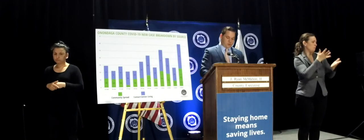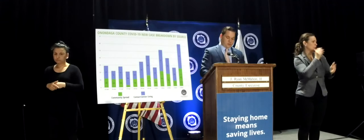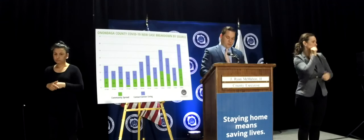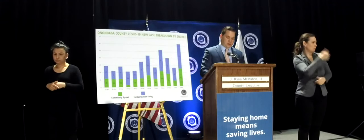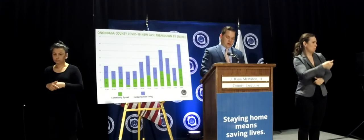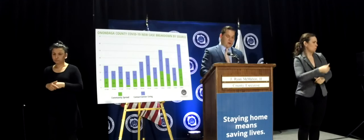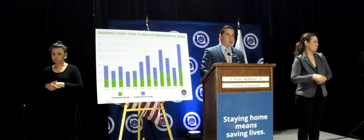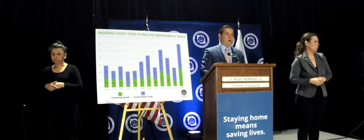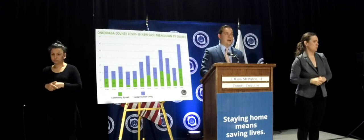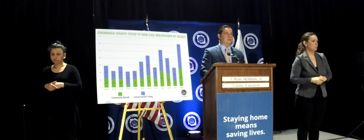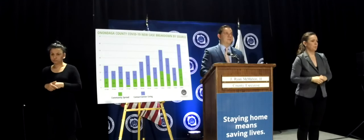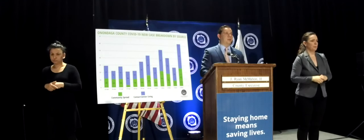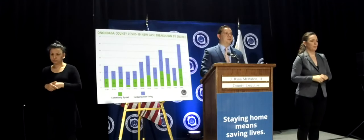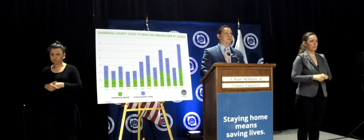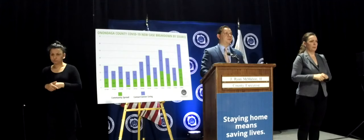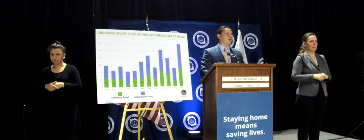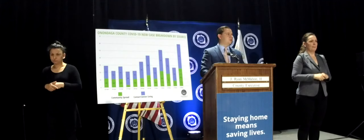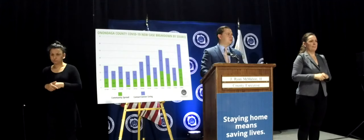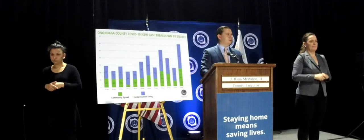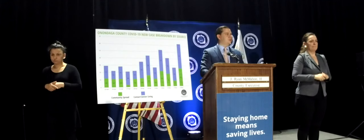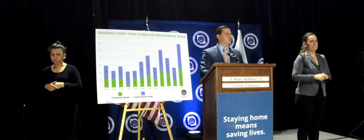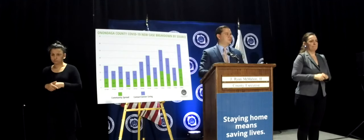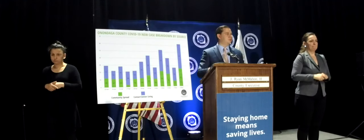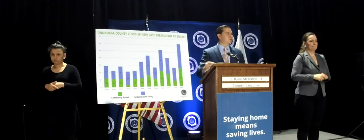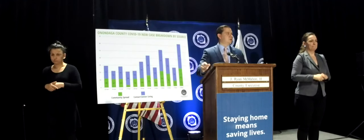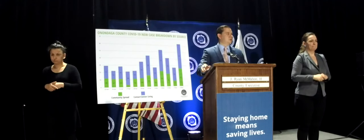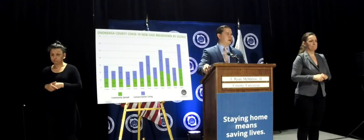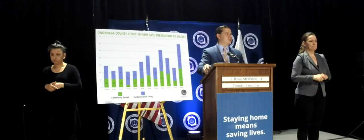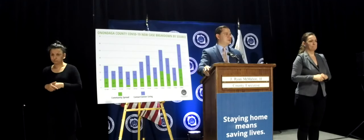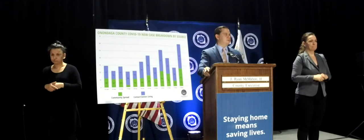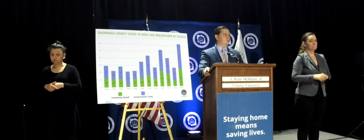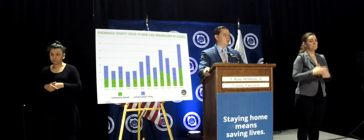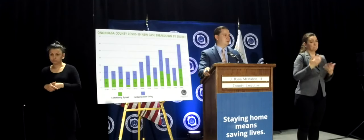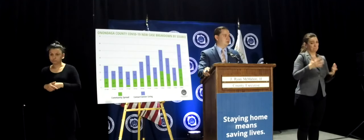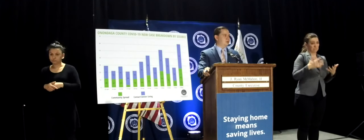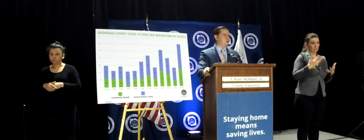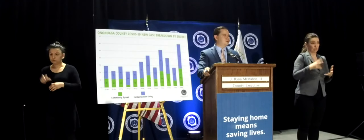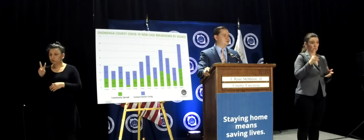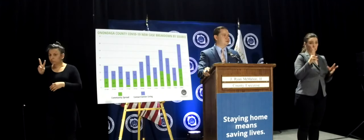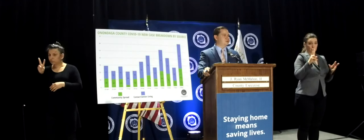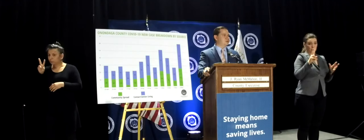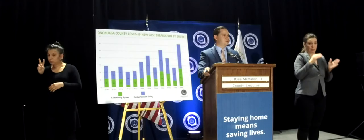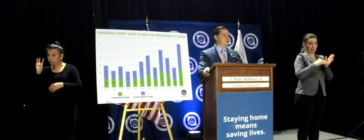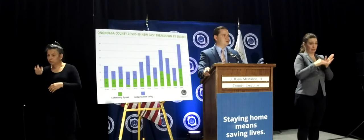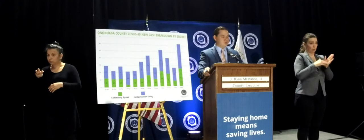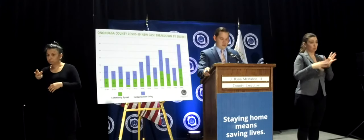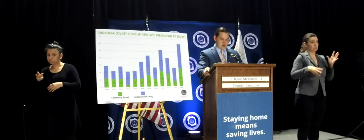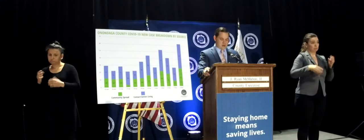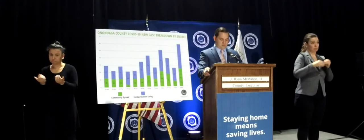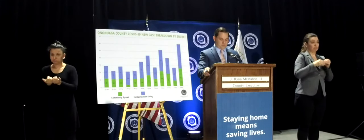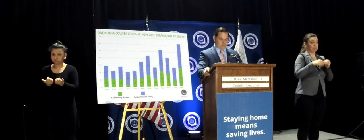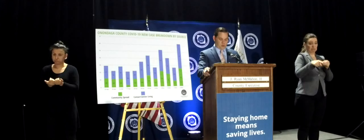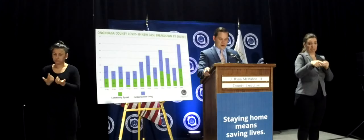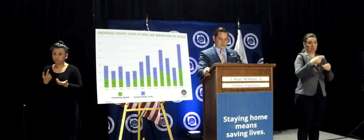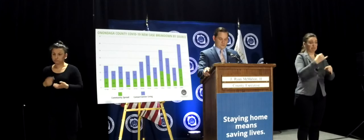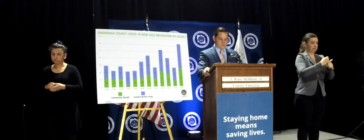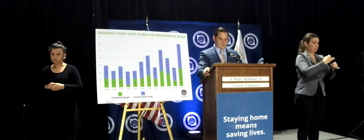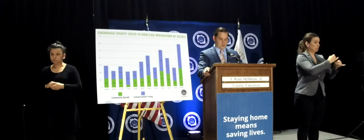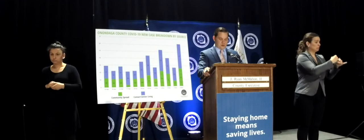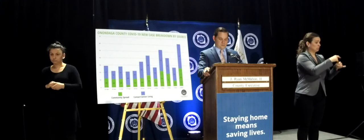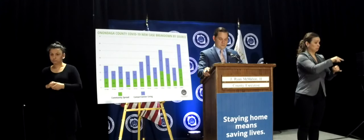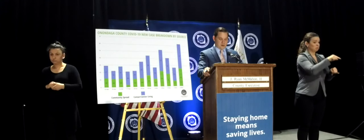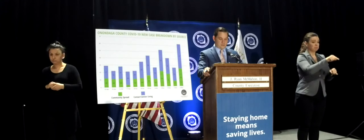I know we're at probably 2,000 at least tests for in those facilities,